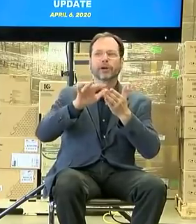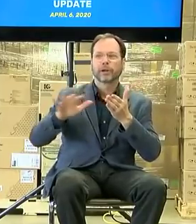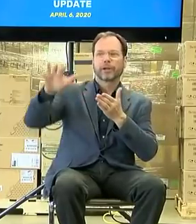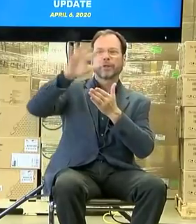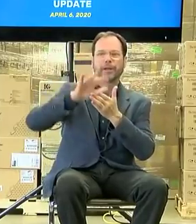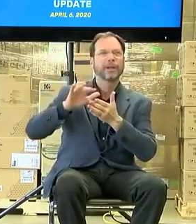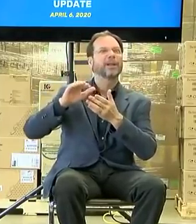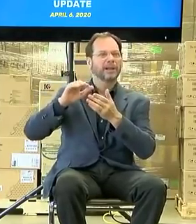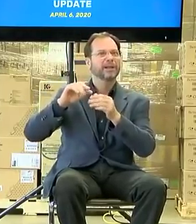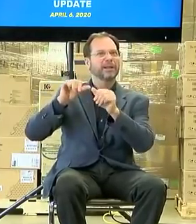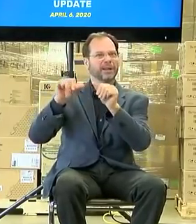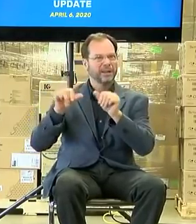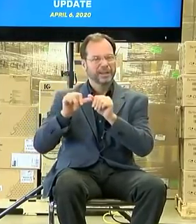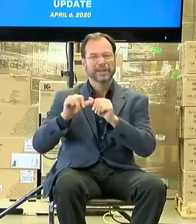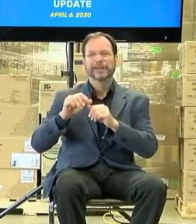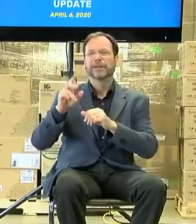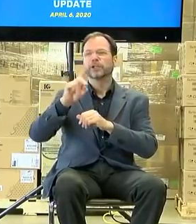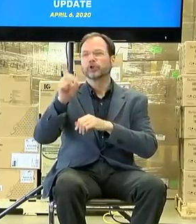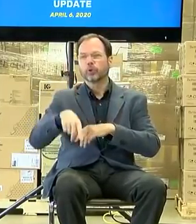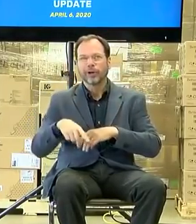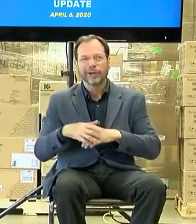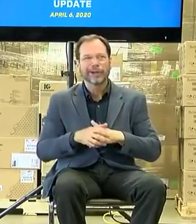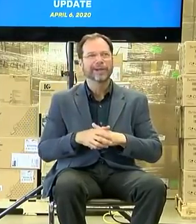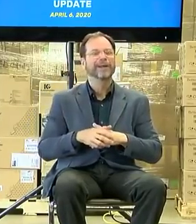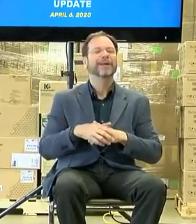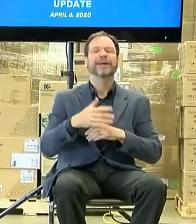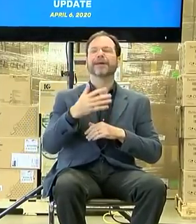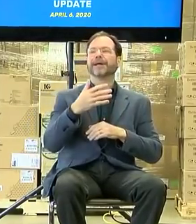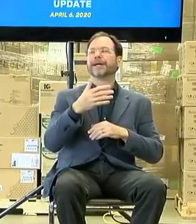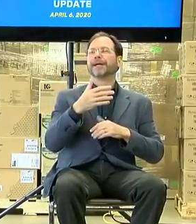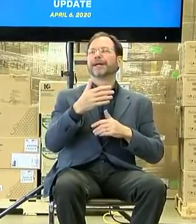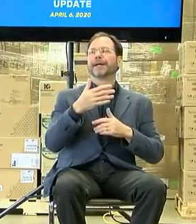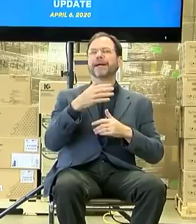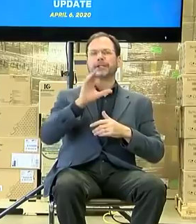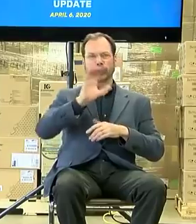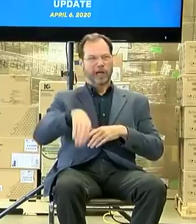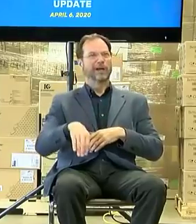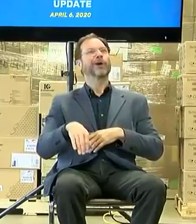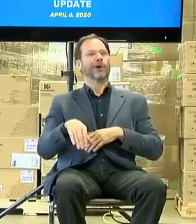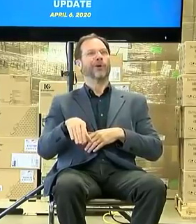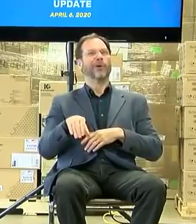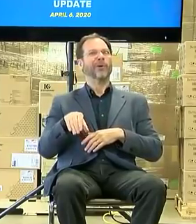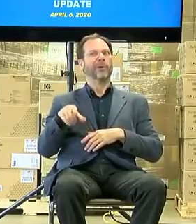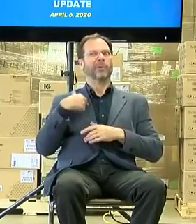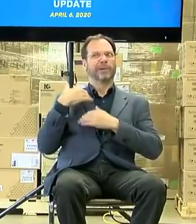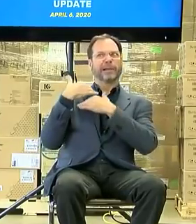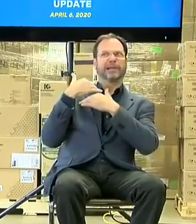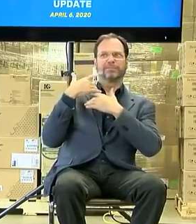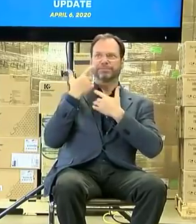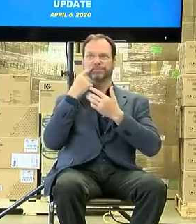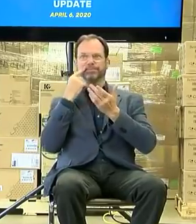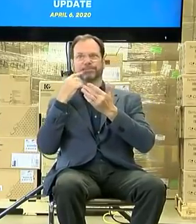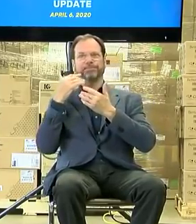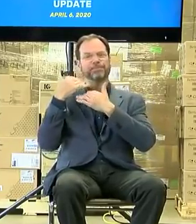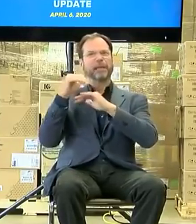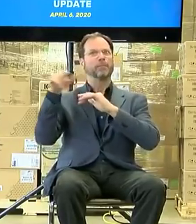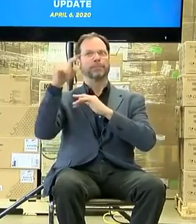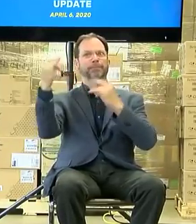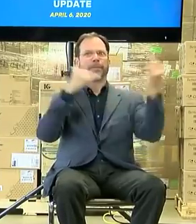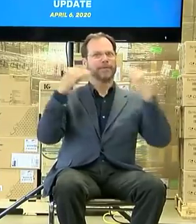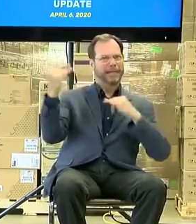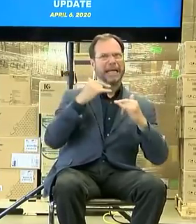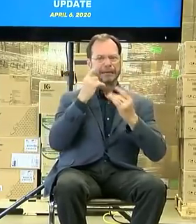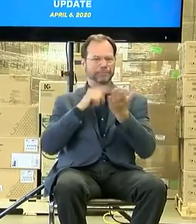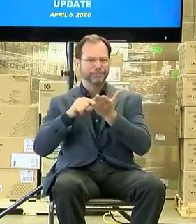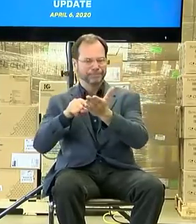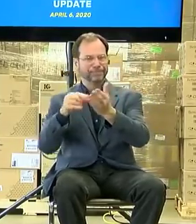as well as Detroit and Chicago. In addition to that, we